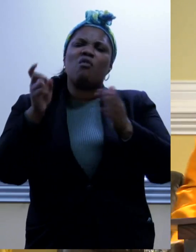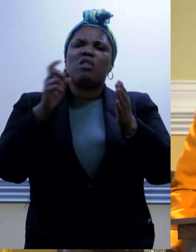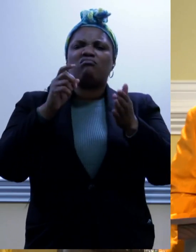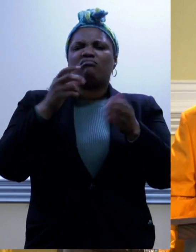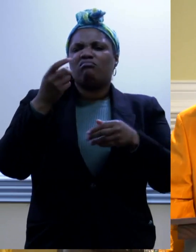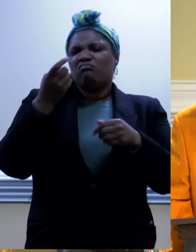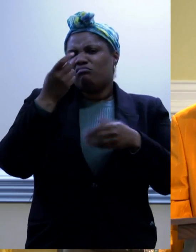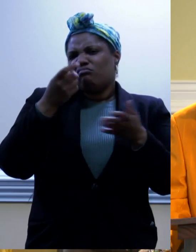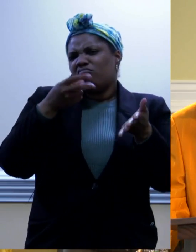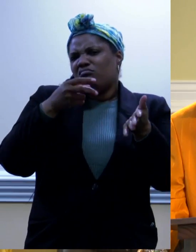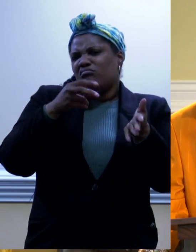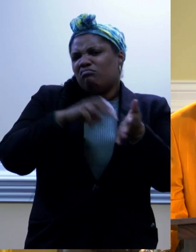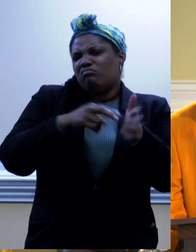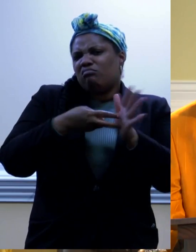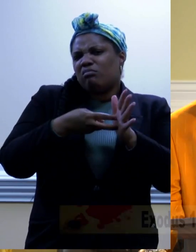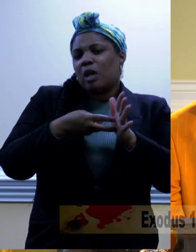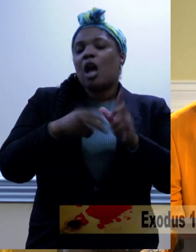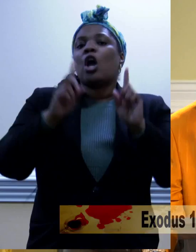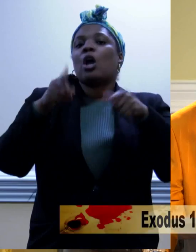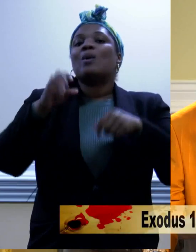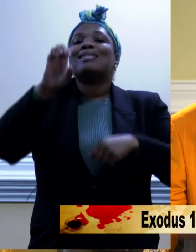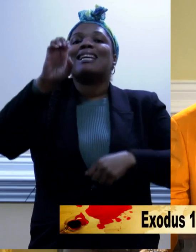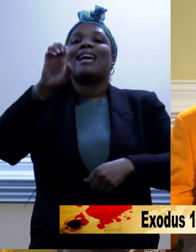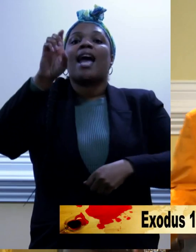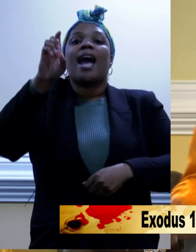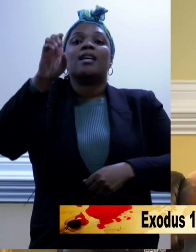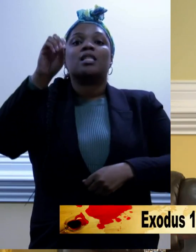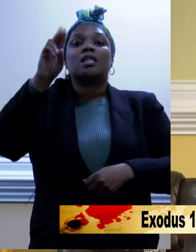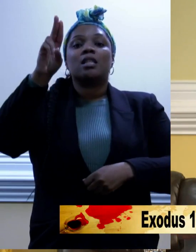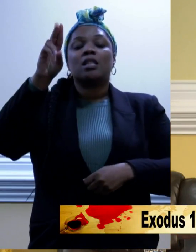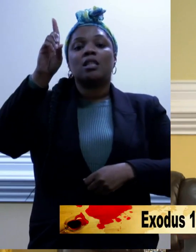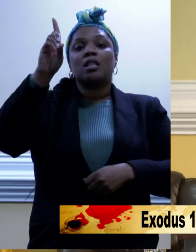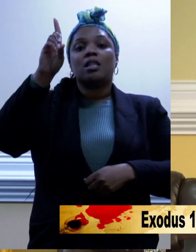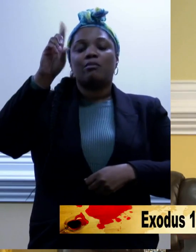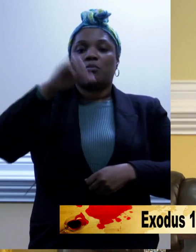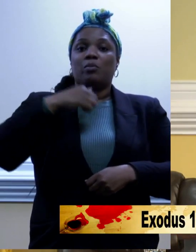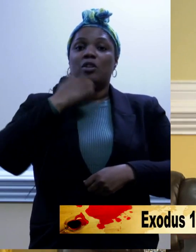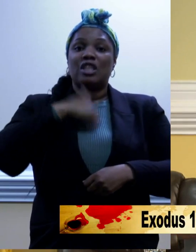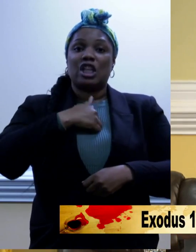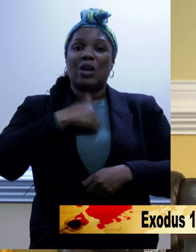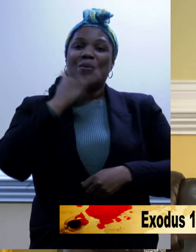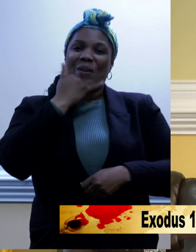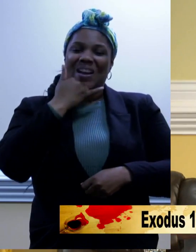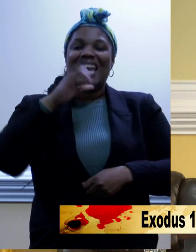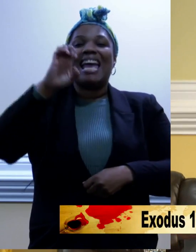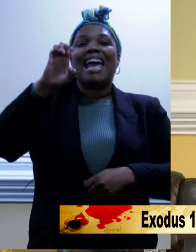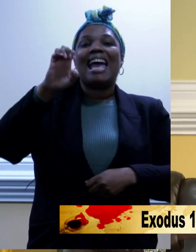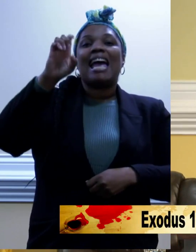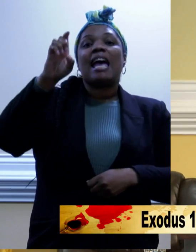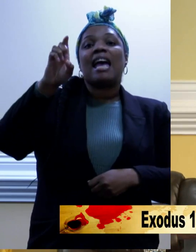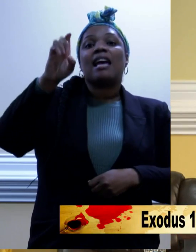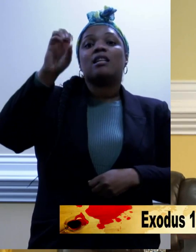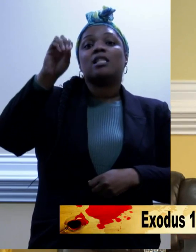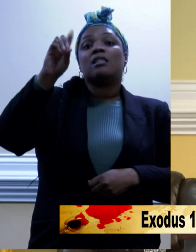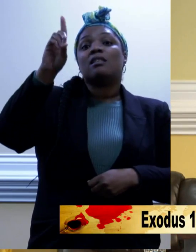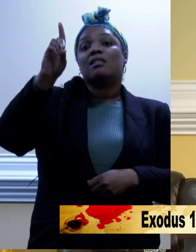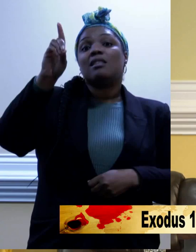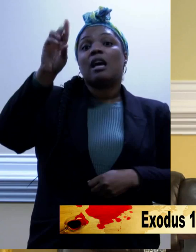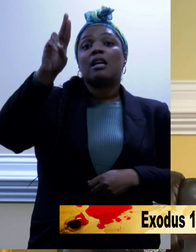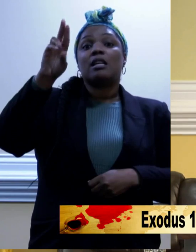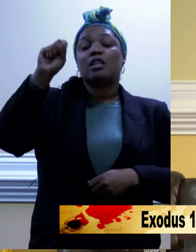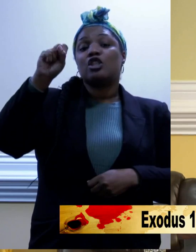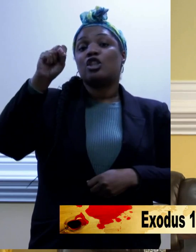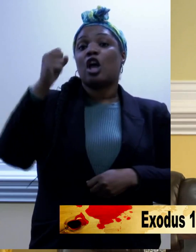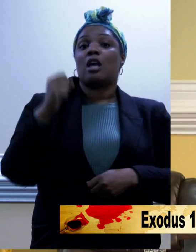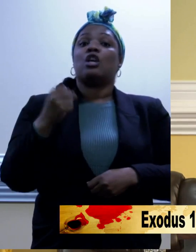12th chapter. Exodus chapter 12. Well, we're going to have us a real good look at this, sisters